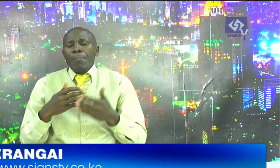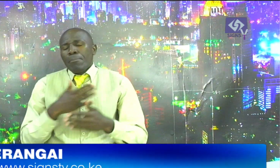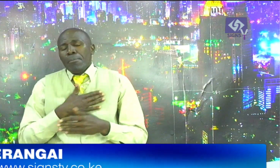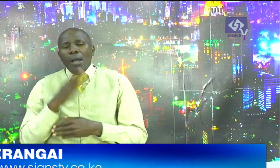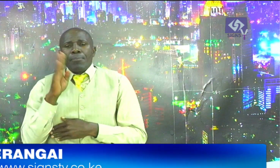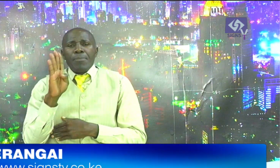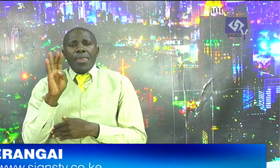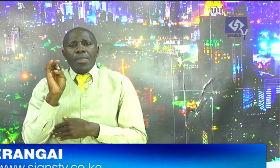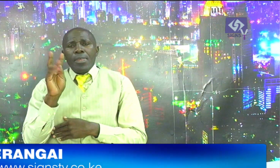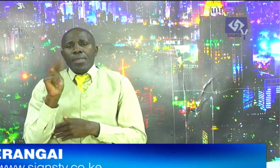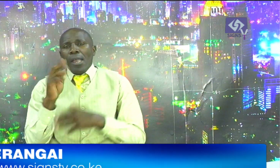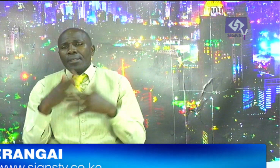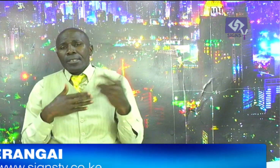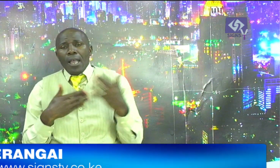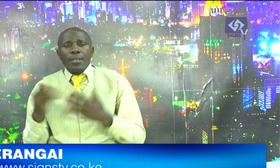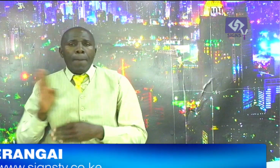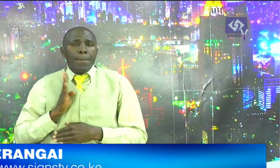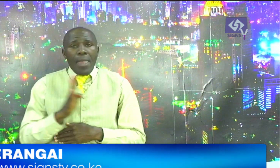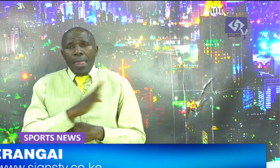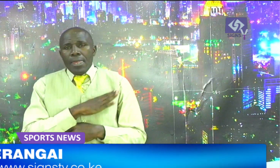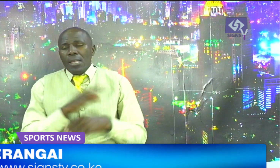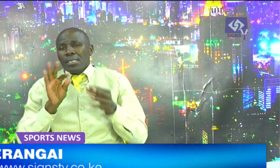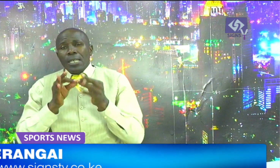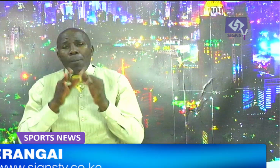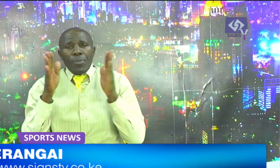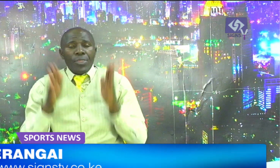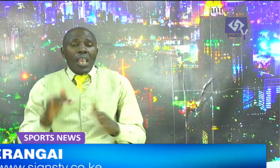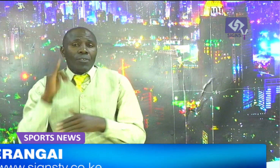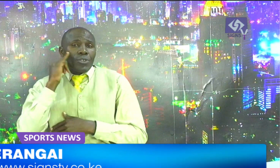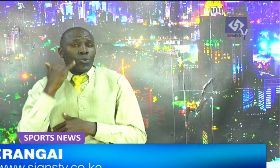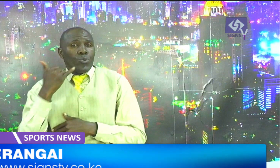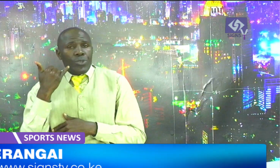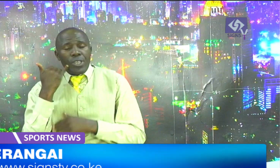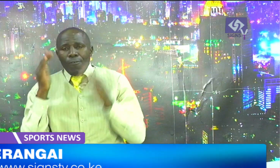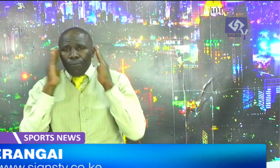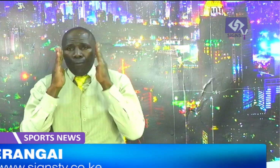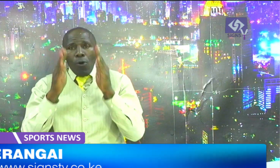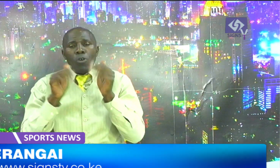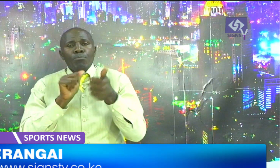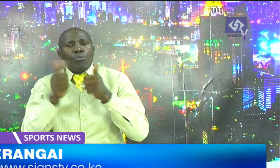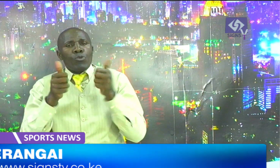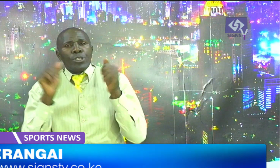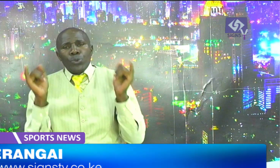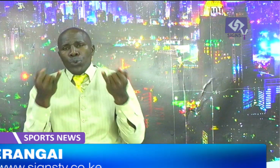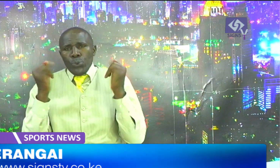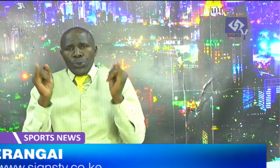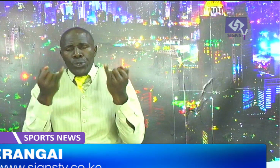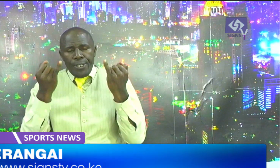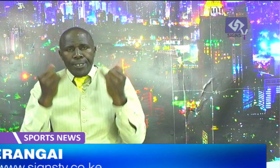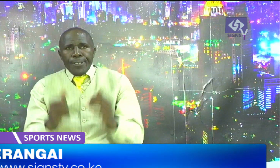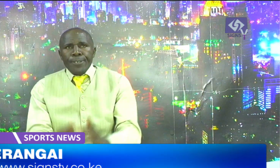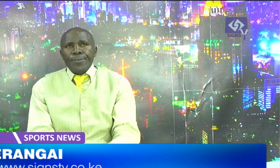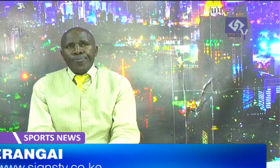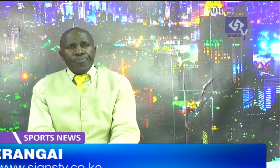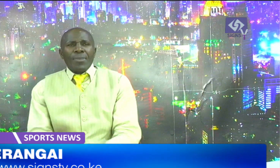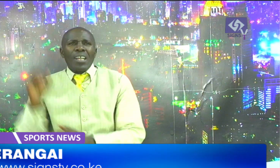Welcome to Science TV Sports News. You are with me, Ben Werangai. My sign language interpreter voicing is Jedida Wafula. Now let's focus